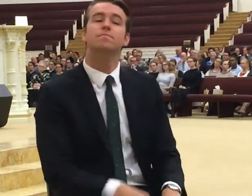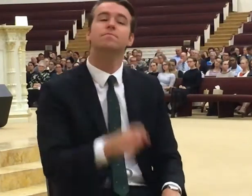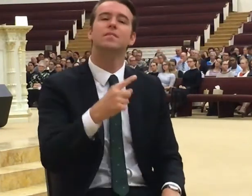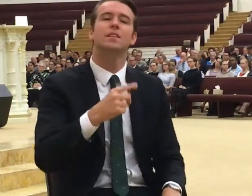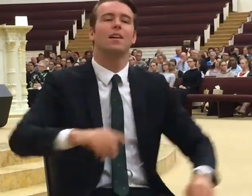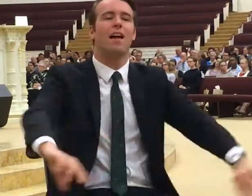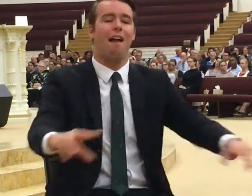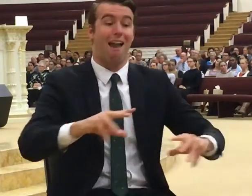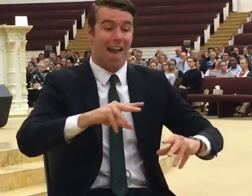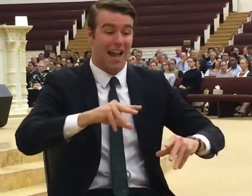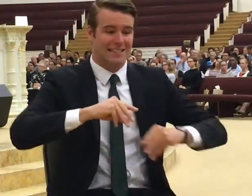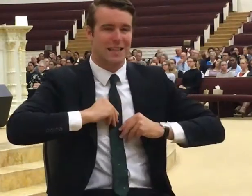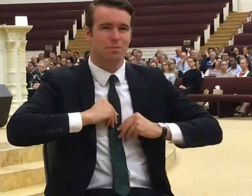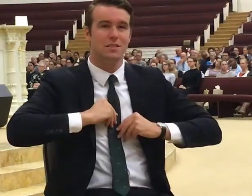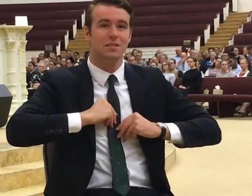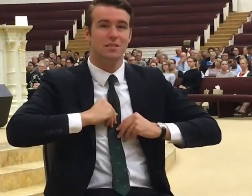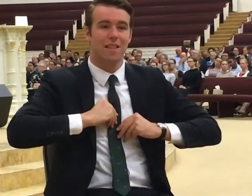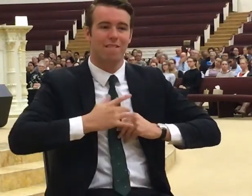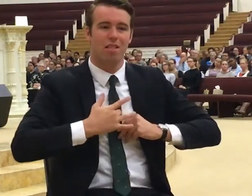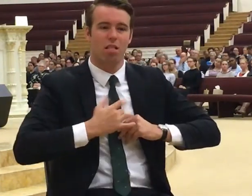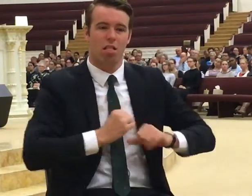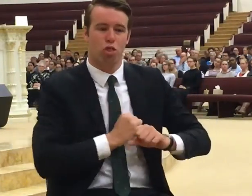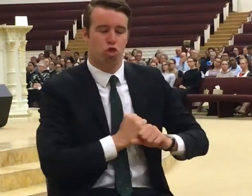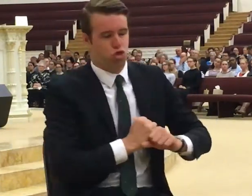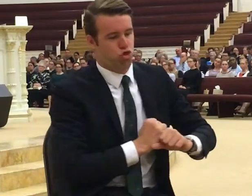Acceptance. It pulls.